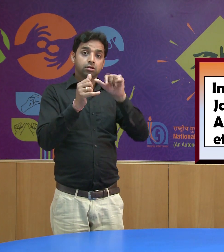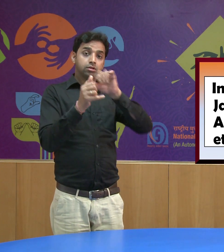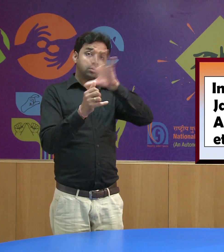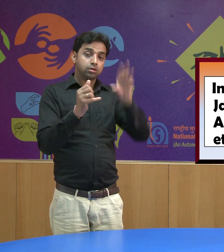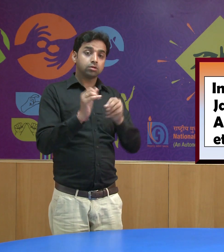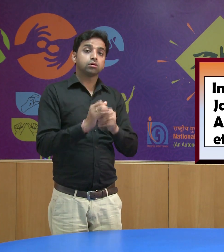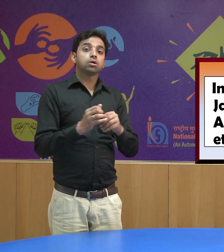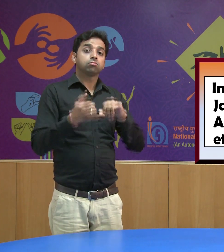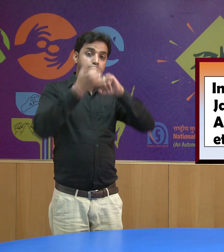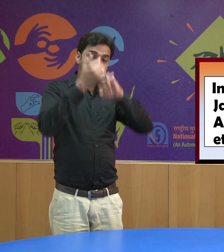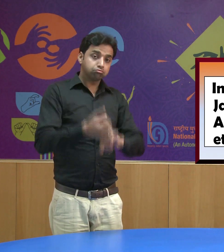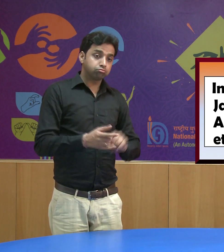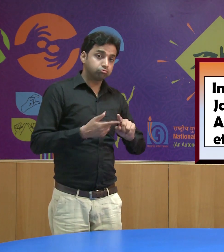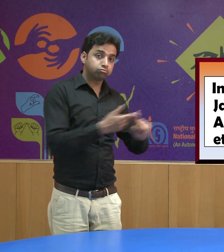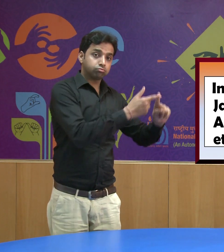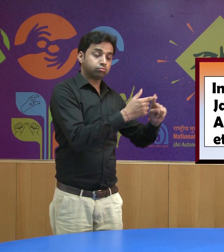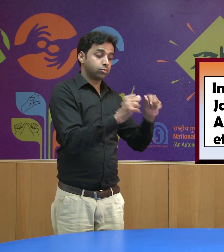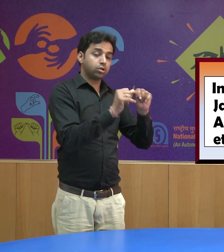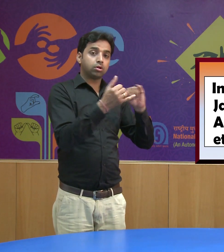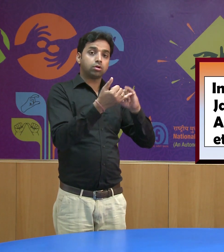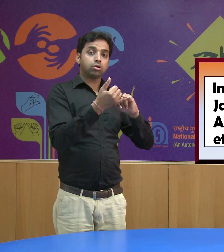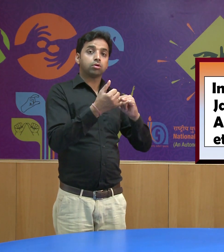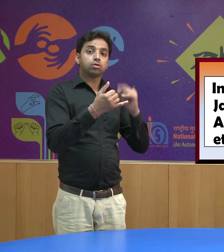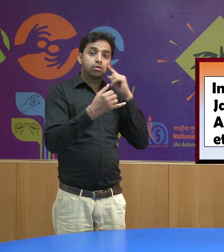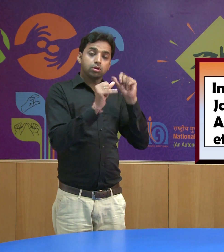Southeast Asia, etc.